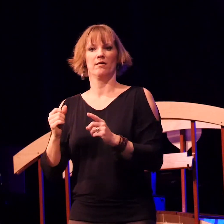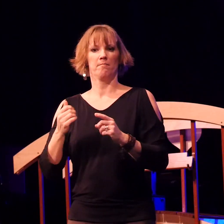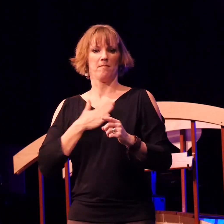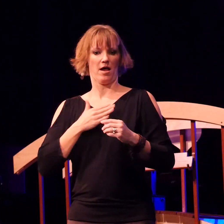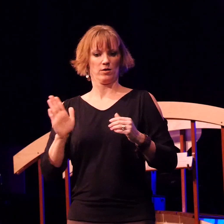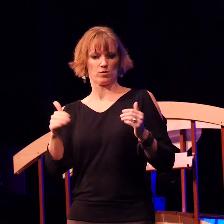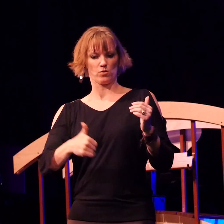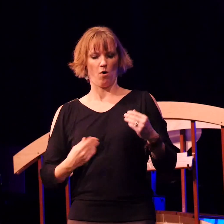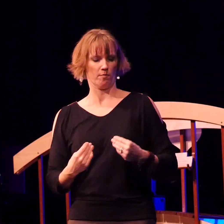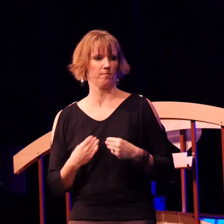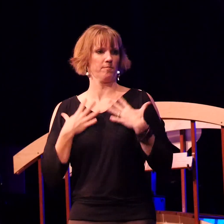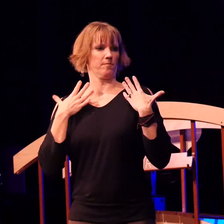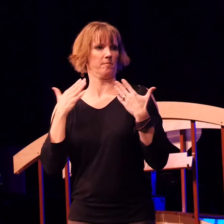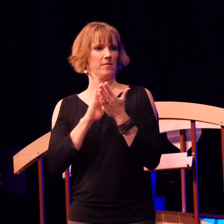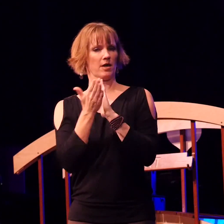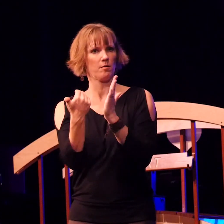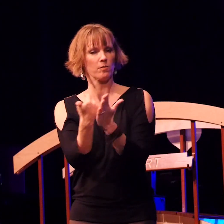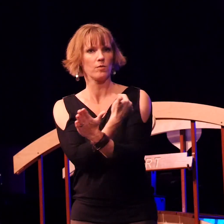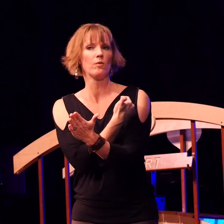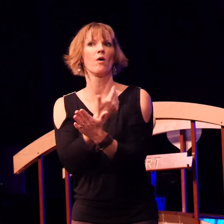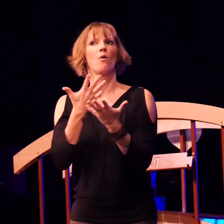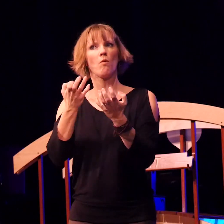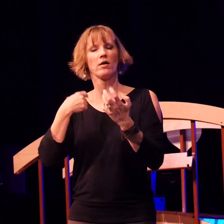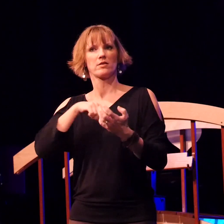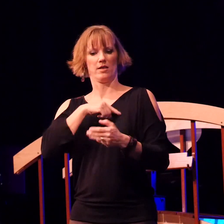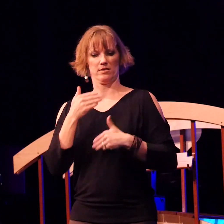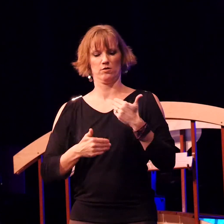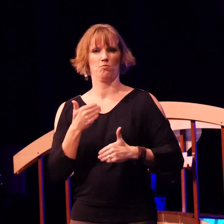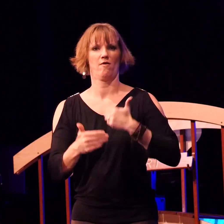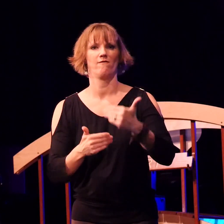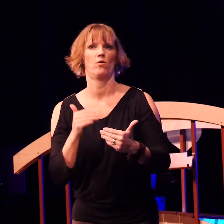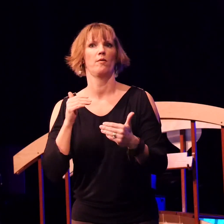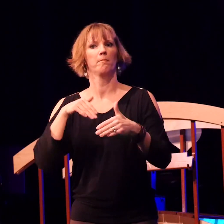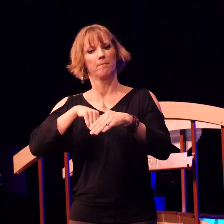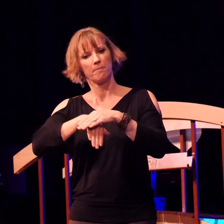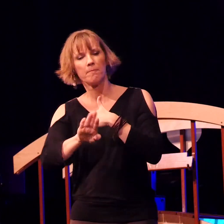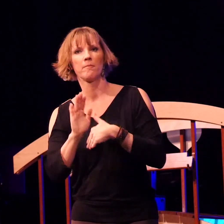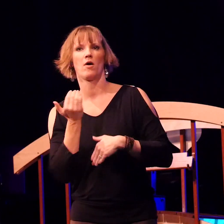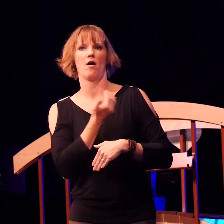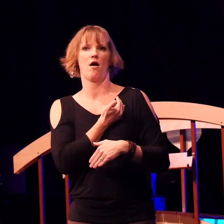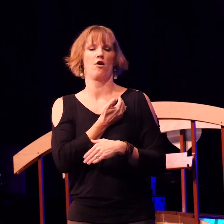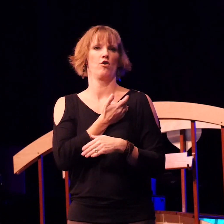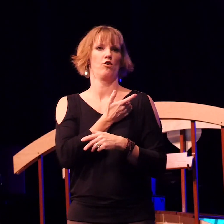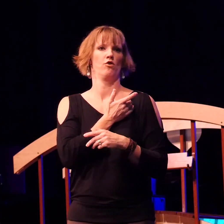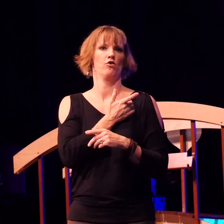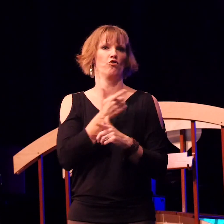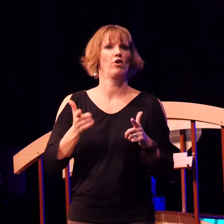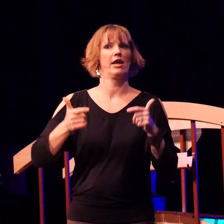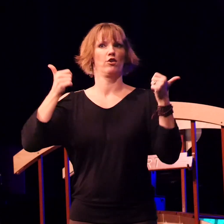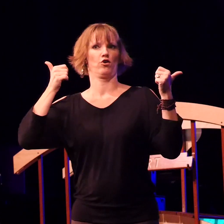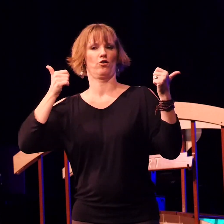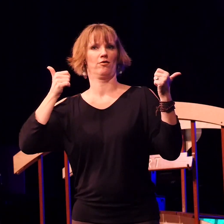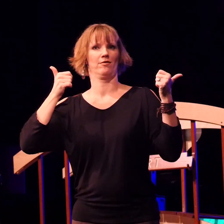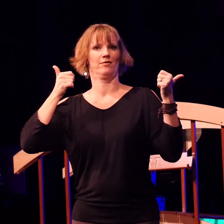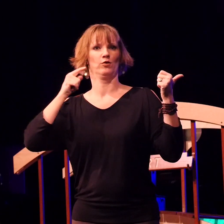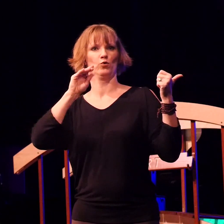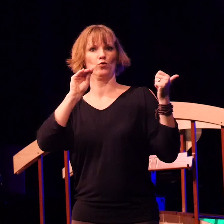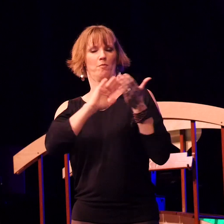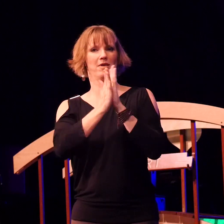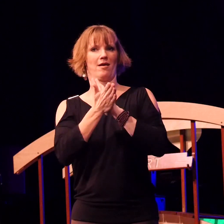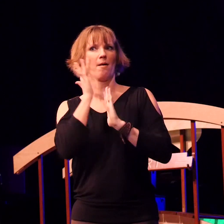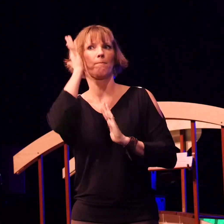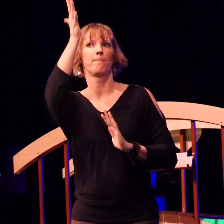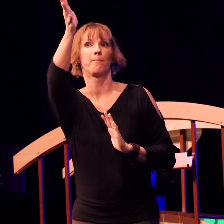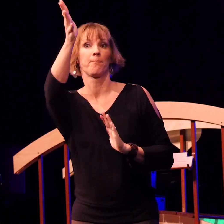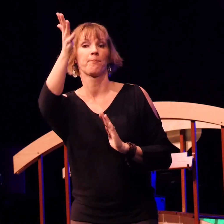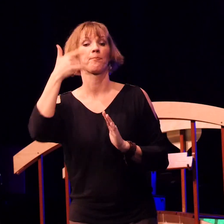wants to restore us and cause us to continue to move forward into our greater yet to be. So each week as we choose a virtue for